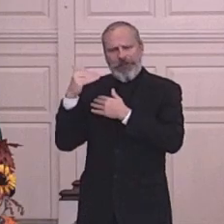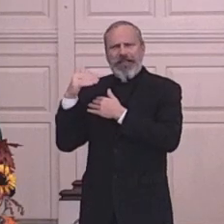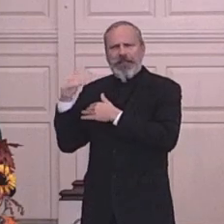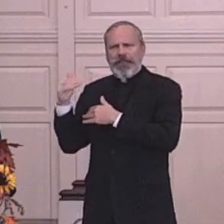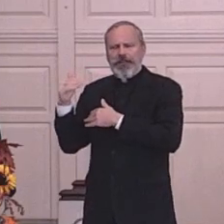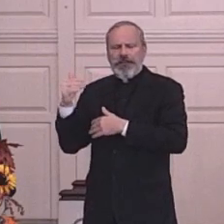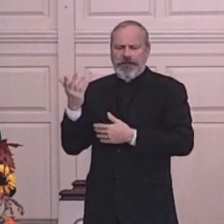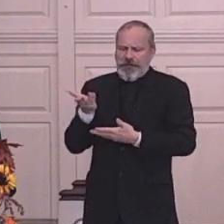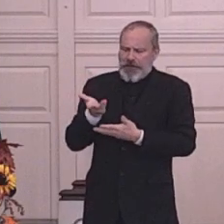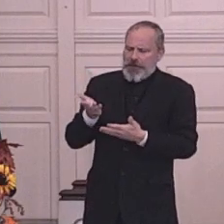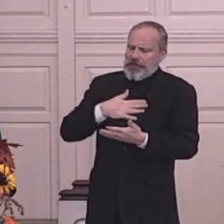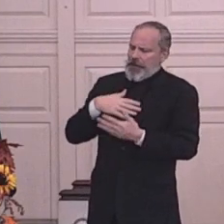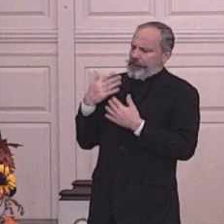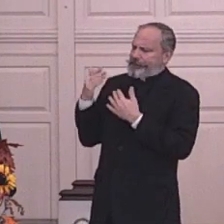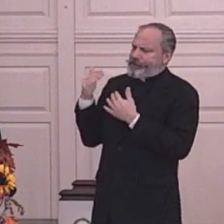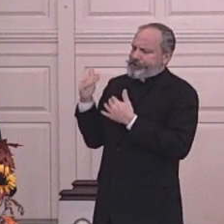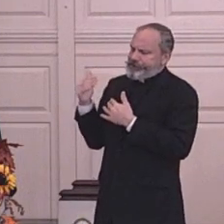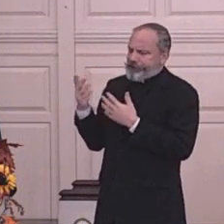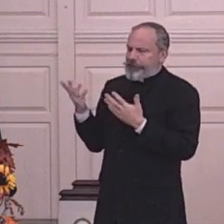limitations.